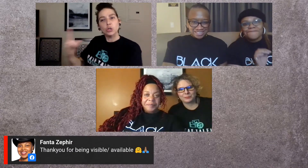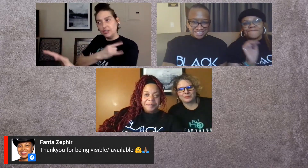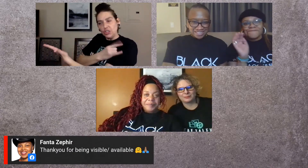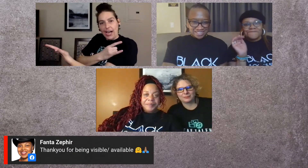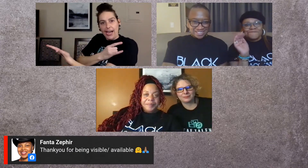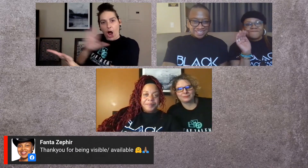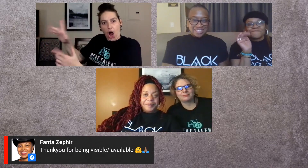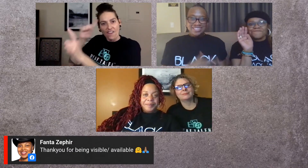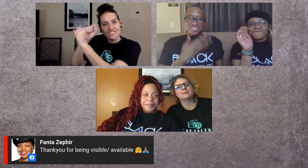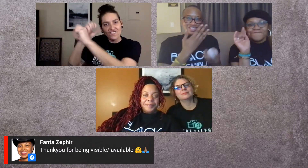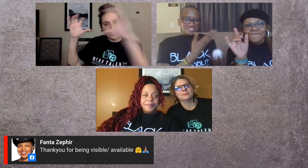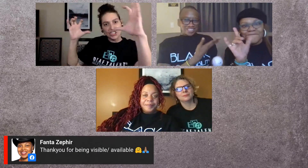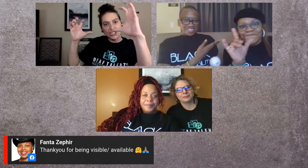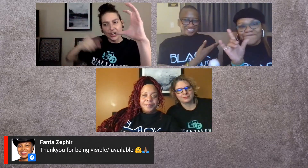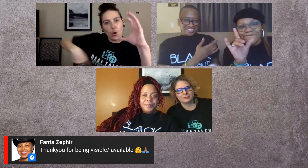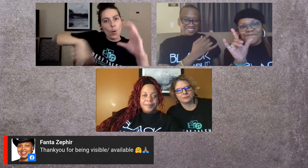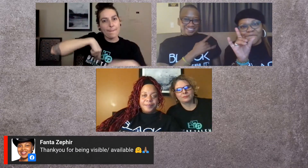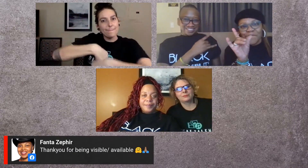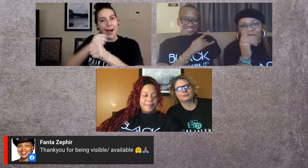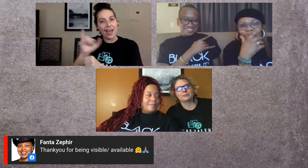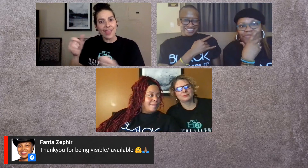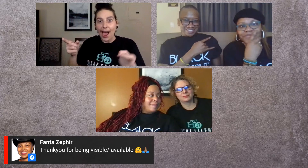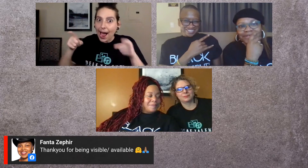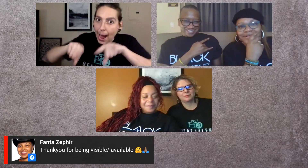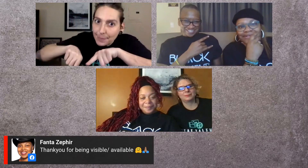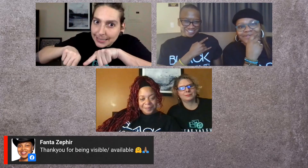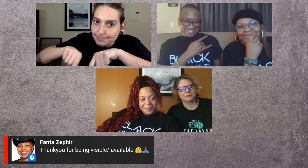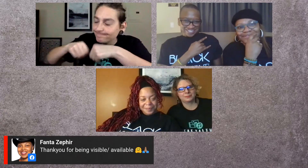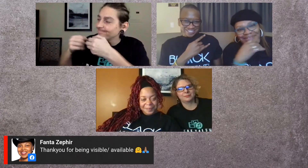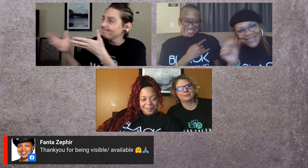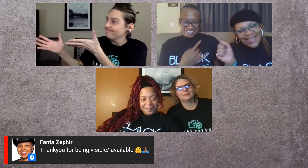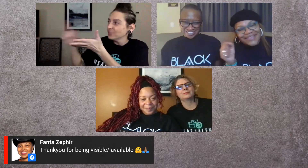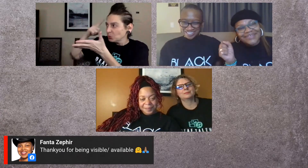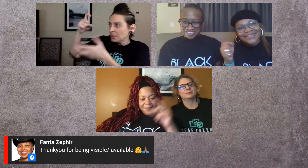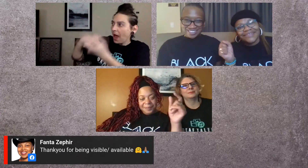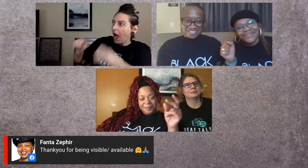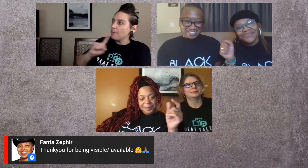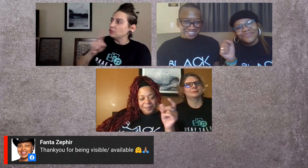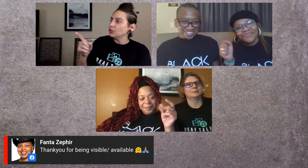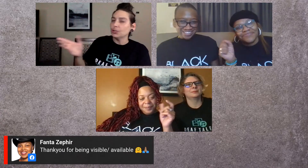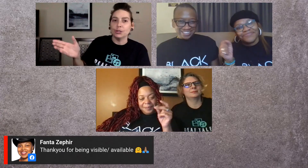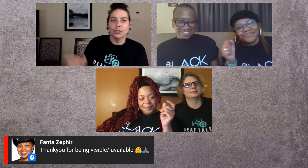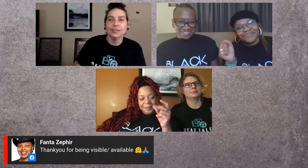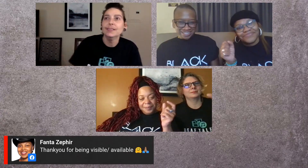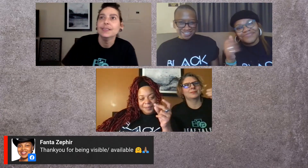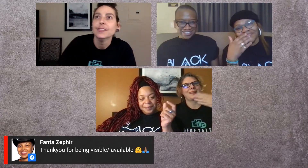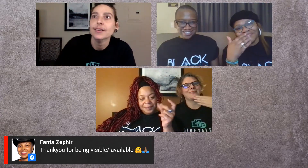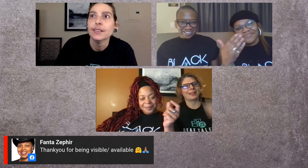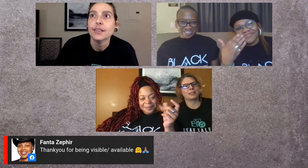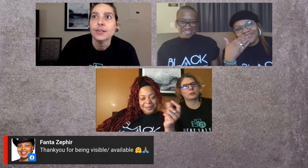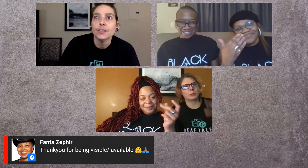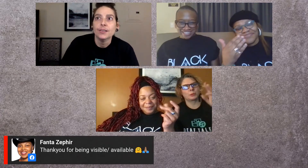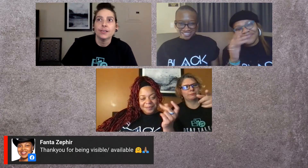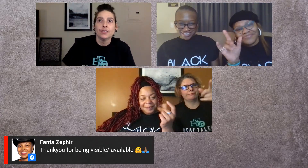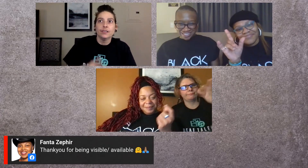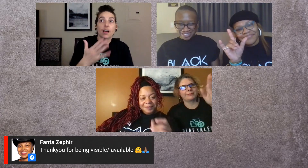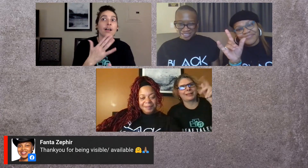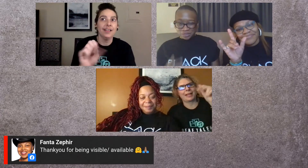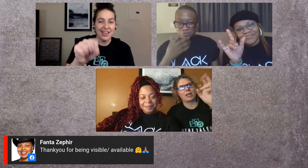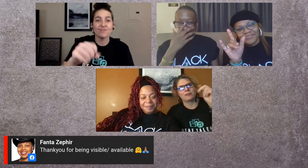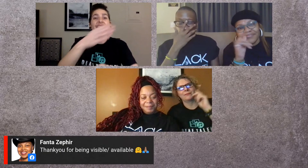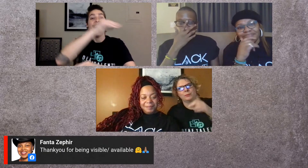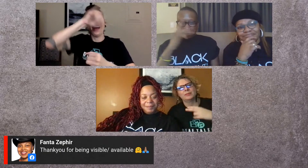Fanta, of course. Thank you. That's Jade's vision. We made that happen. You made the dream come